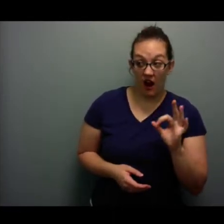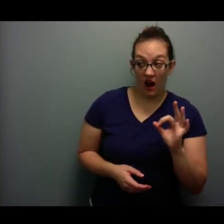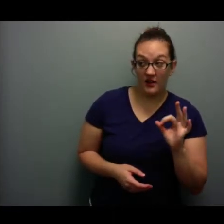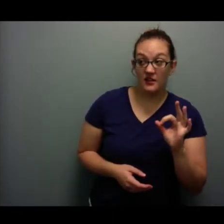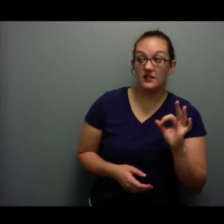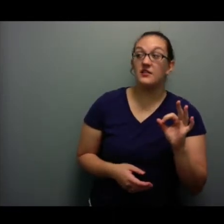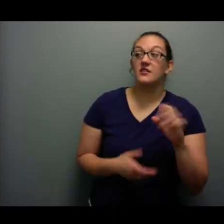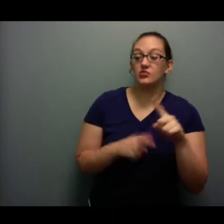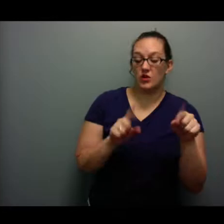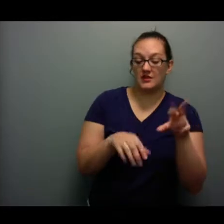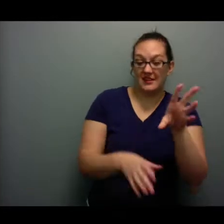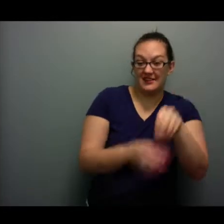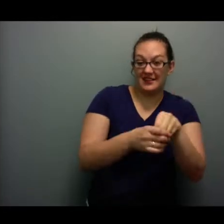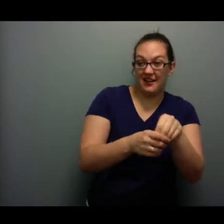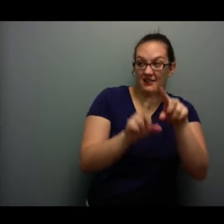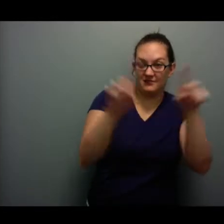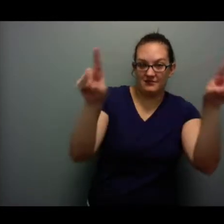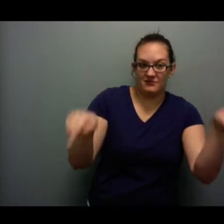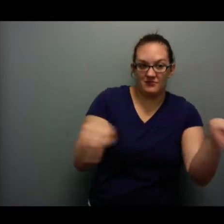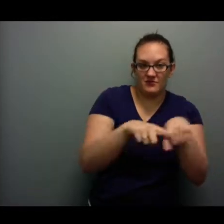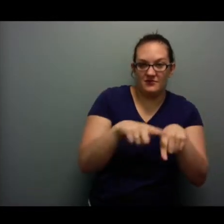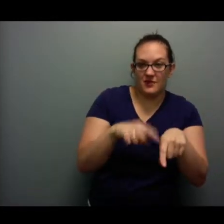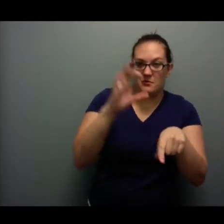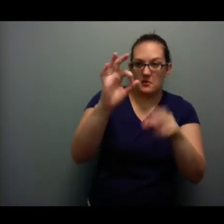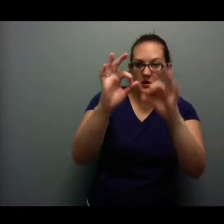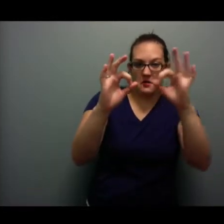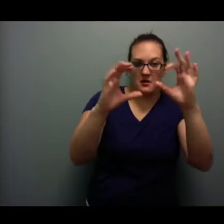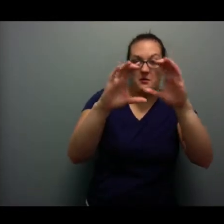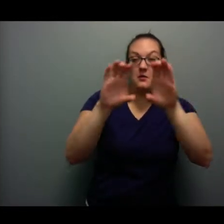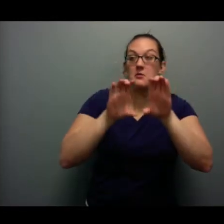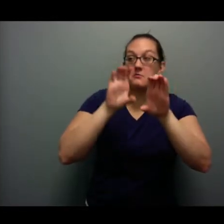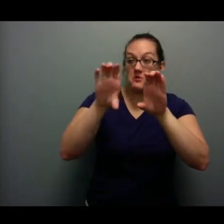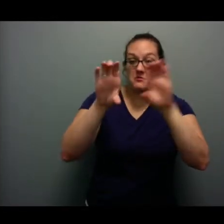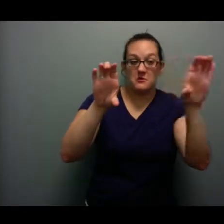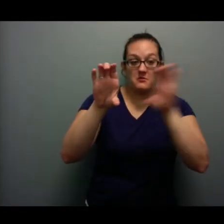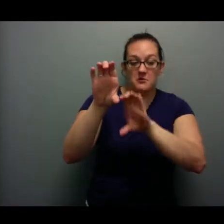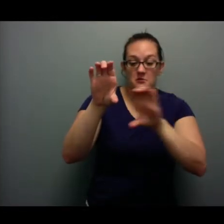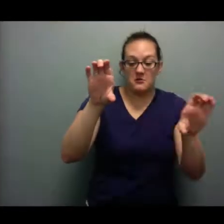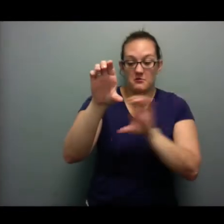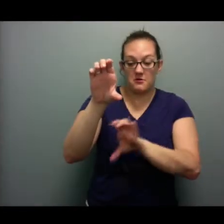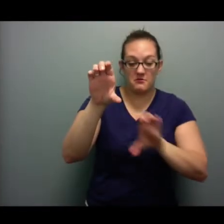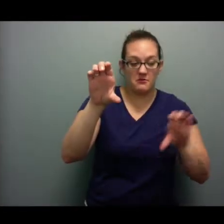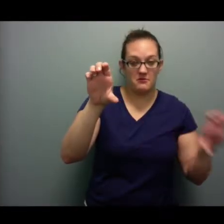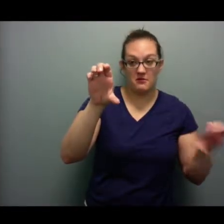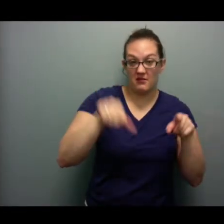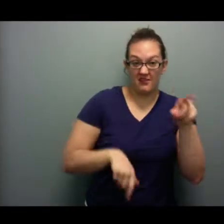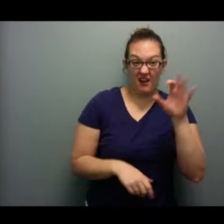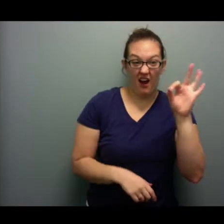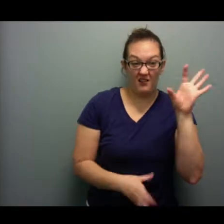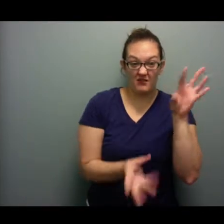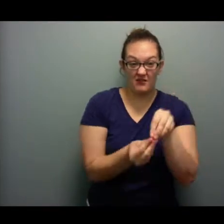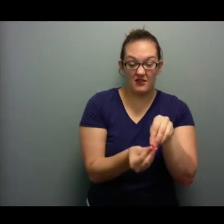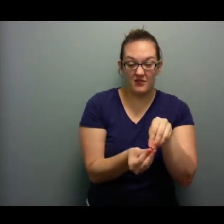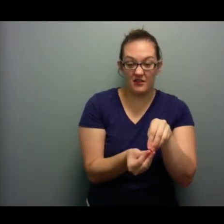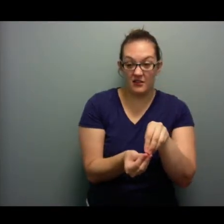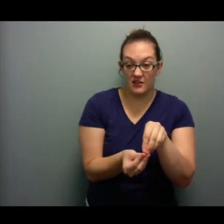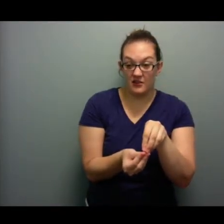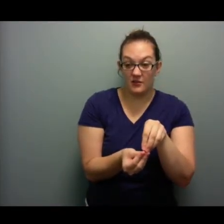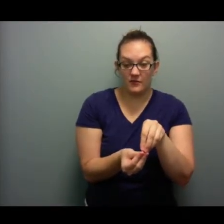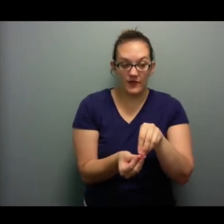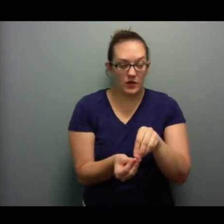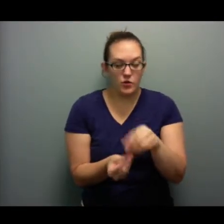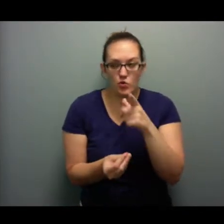There's 9 squares, and make sure you share that. That's wonderful. Make sure you share that. So now who do you agree with? You